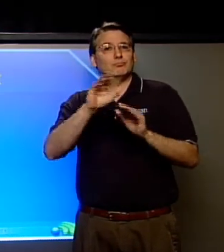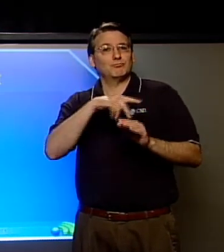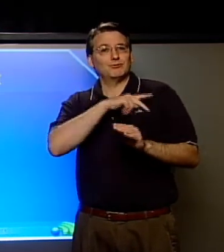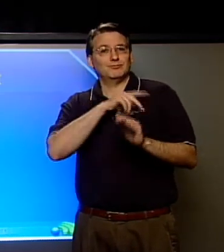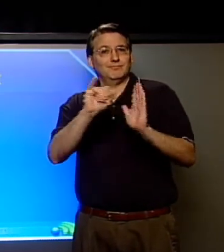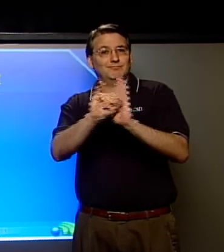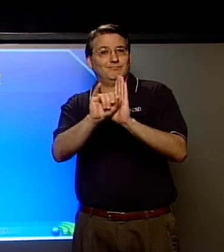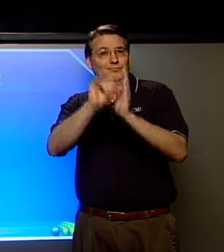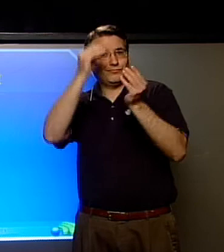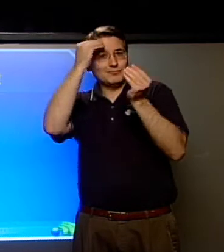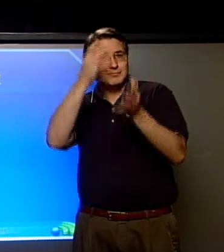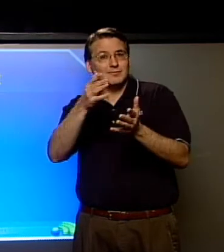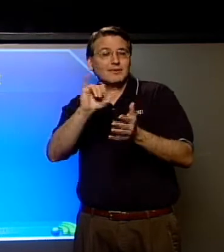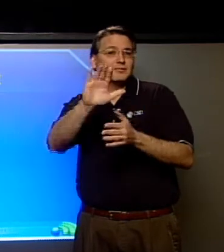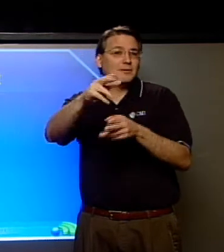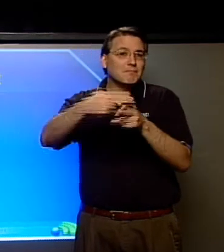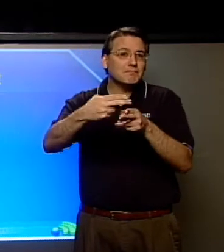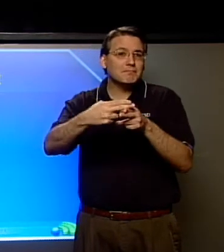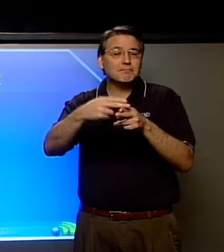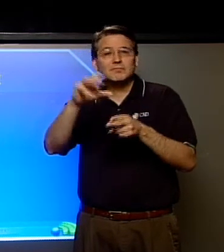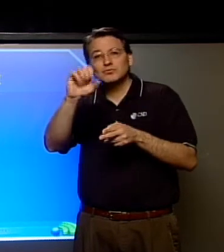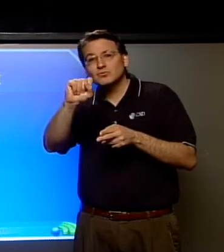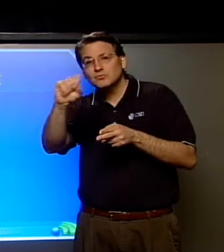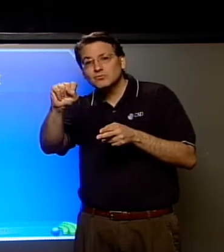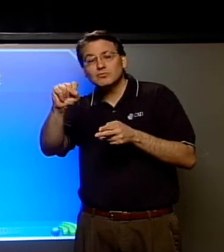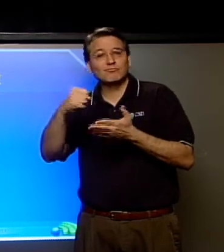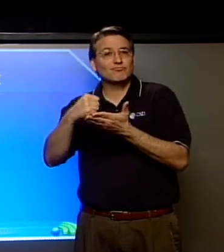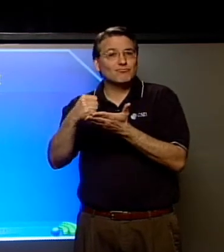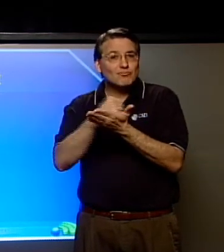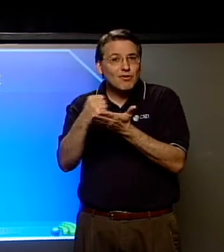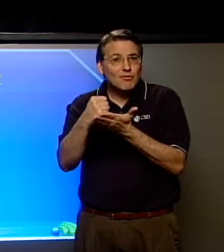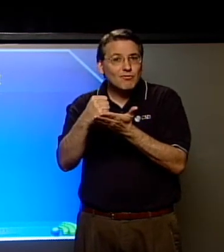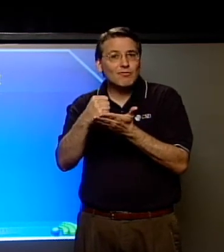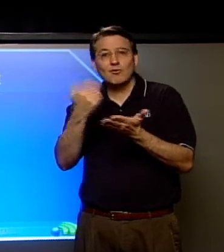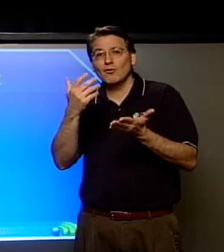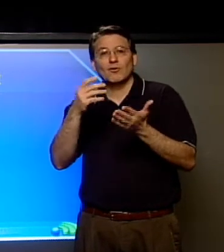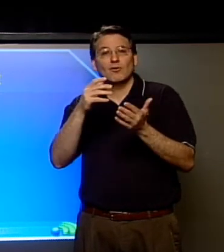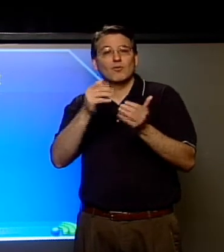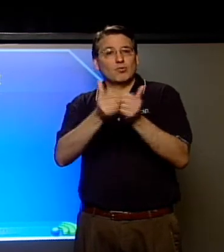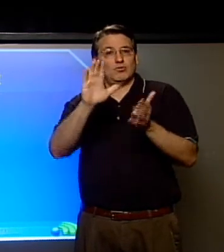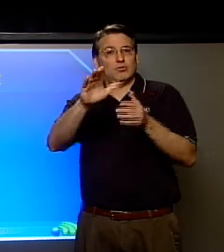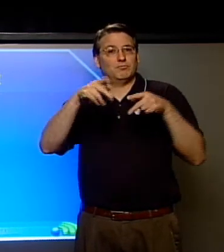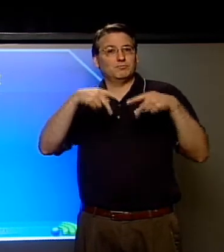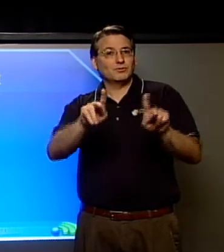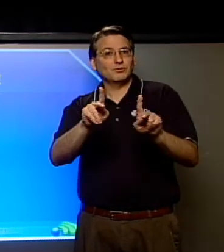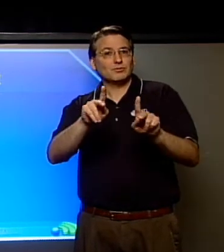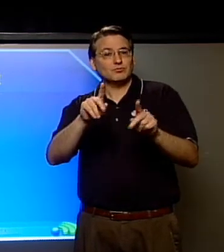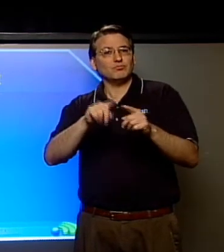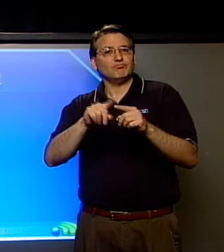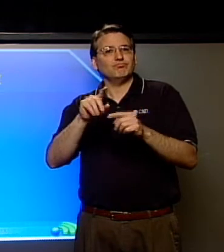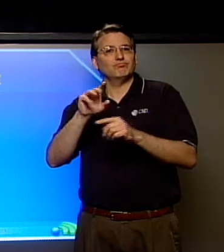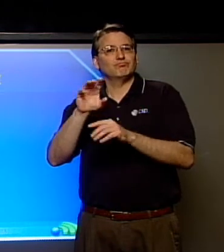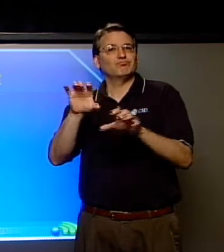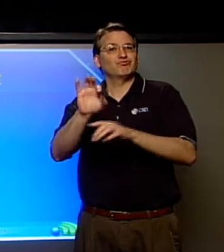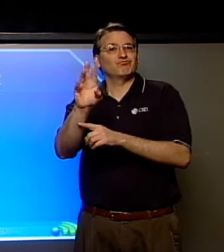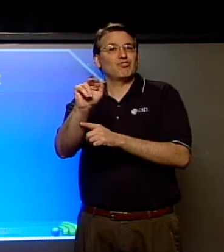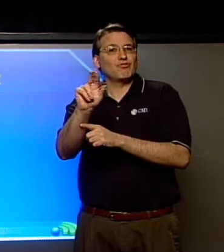Identity theft happens whenever someone steals your personal information, such as your name, social security number, credit card,